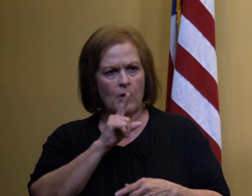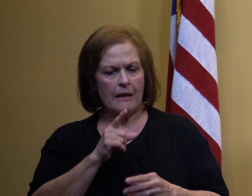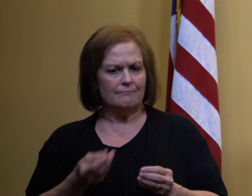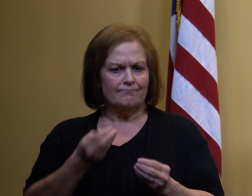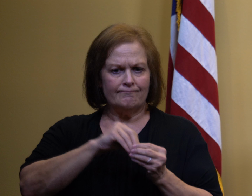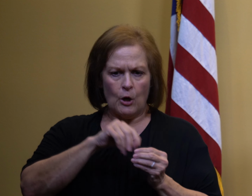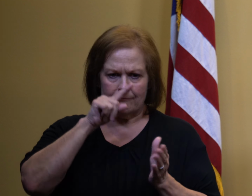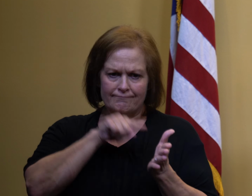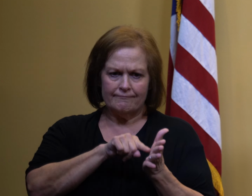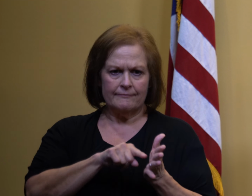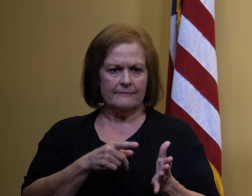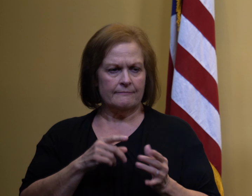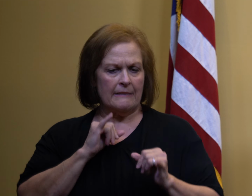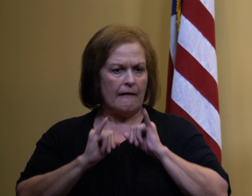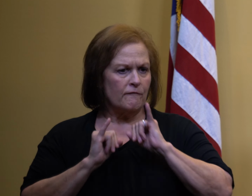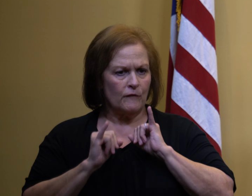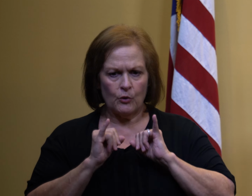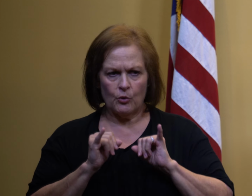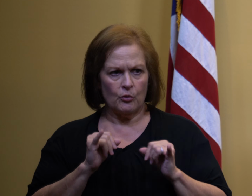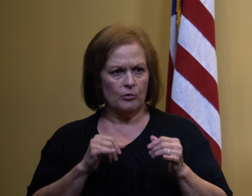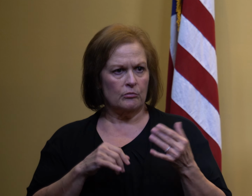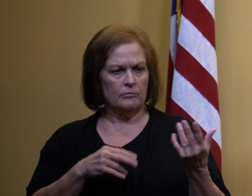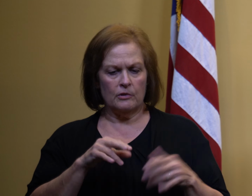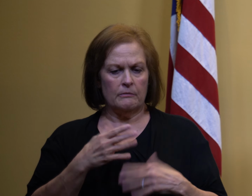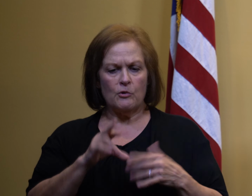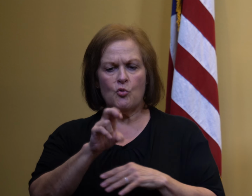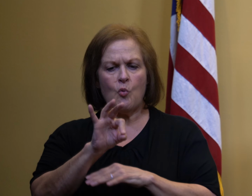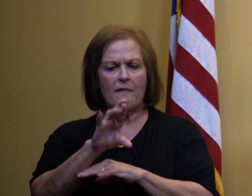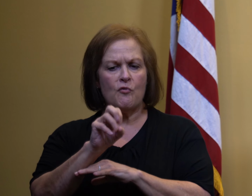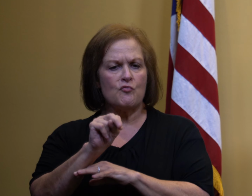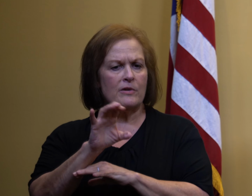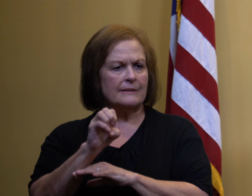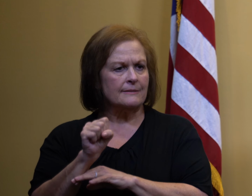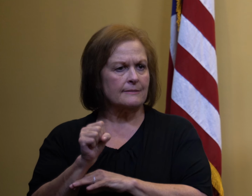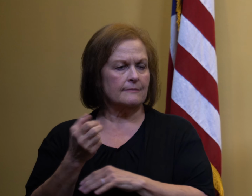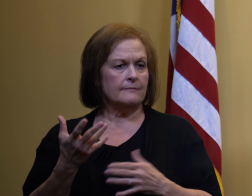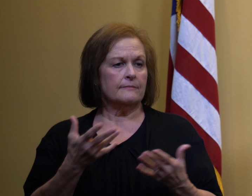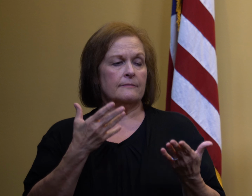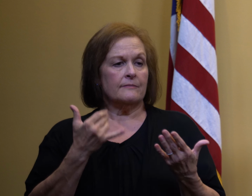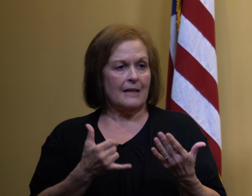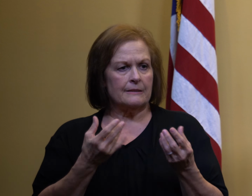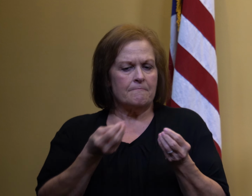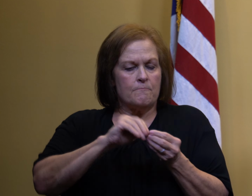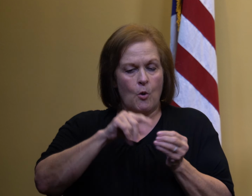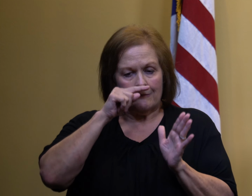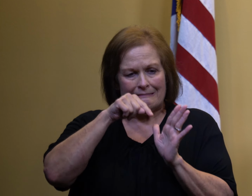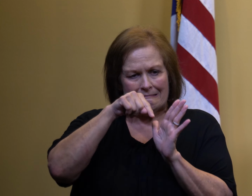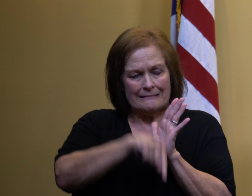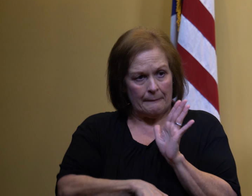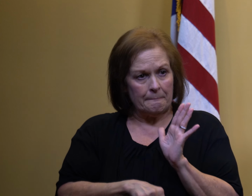deeper. It's even interviewing. You know, you have your references and the like. So it's really going a bit deeper, and